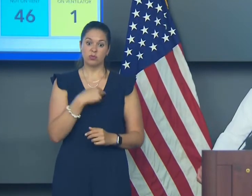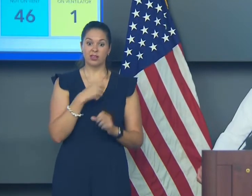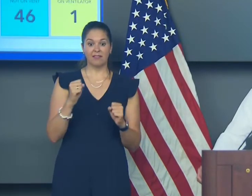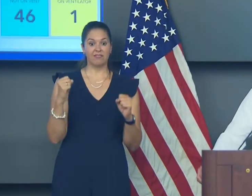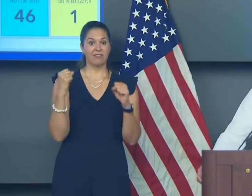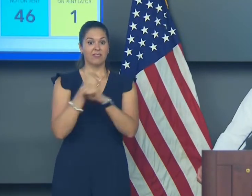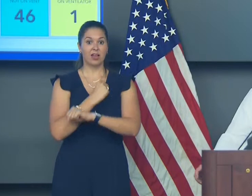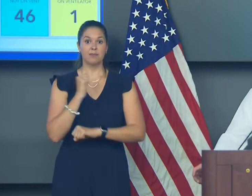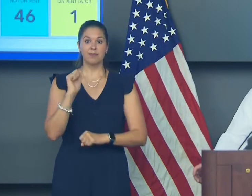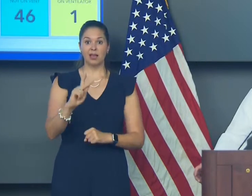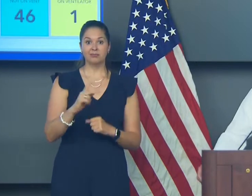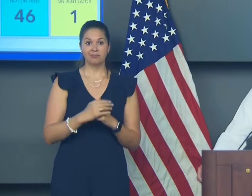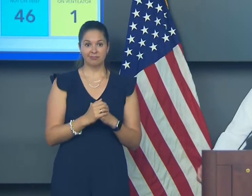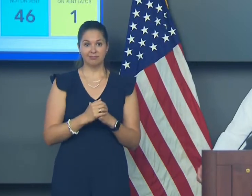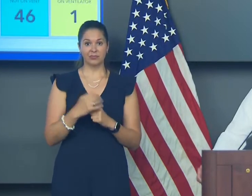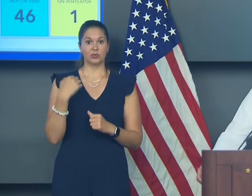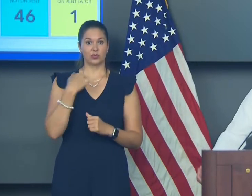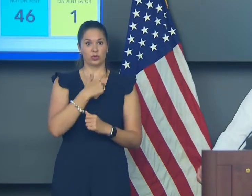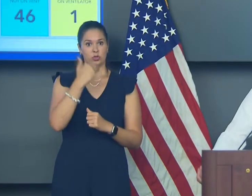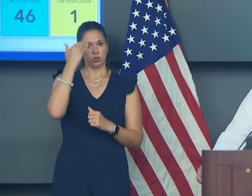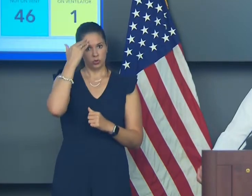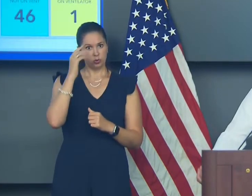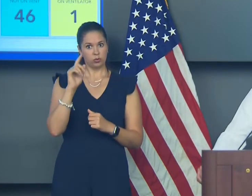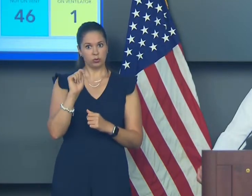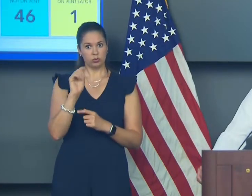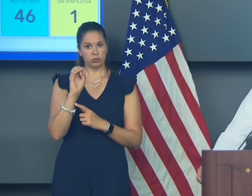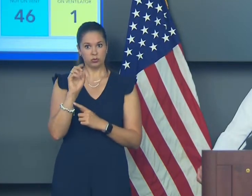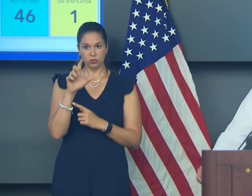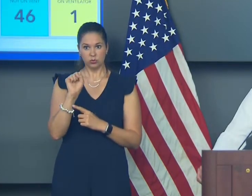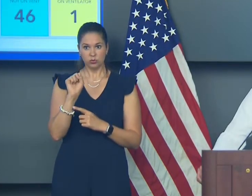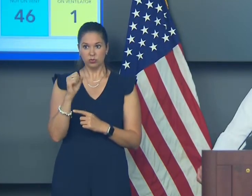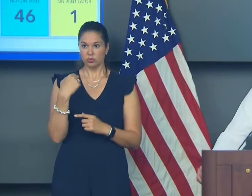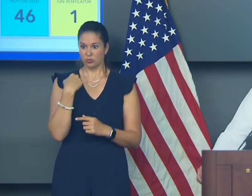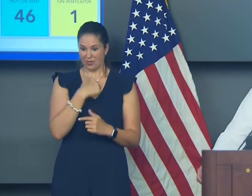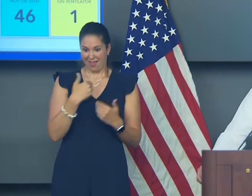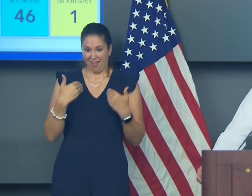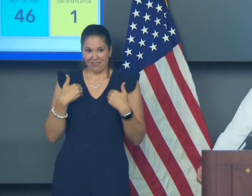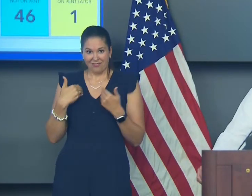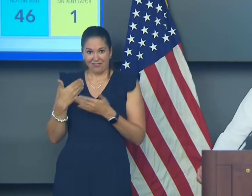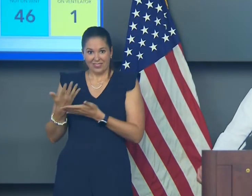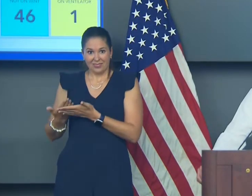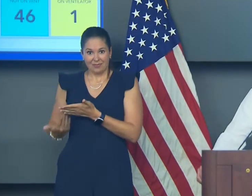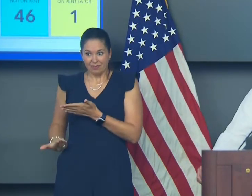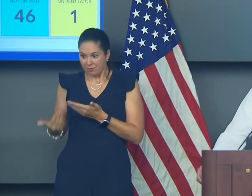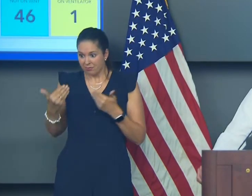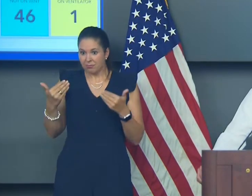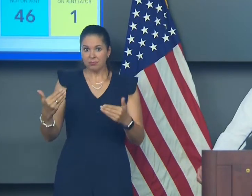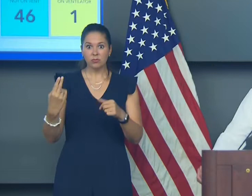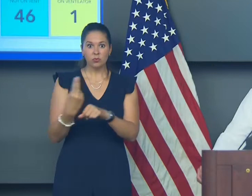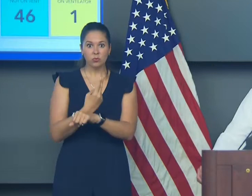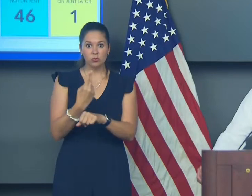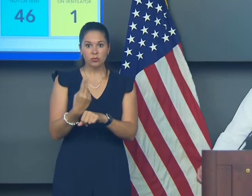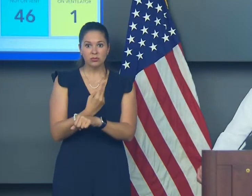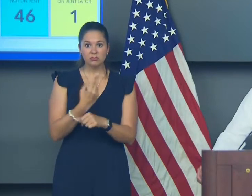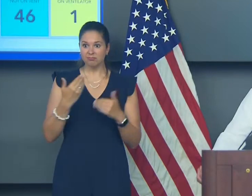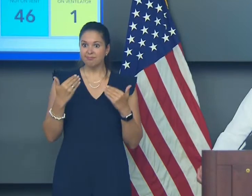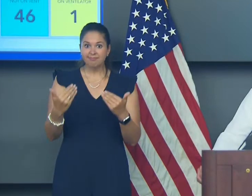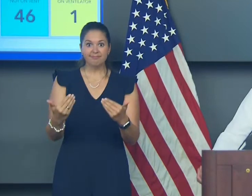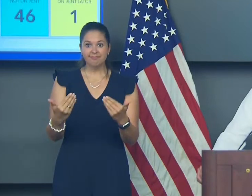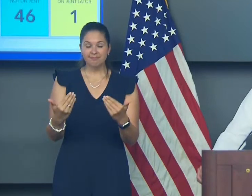back. And we know the tools that are at our disposal. Let's use them. Let's embrace them.